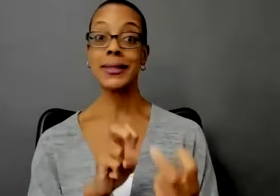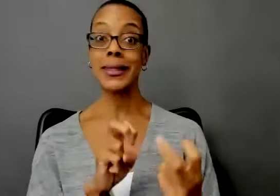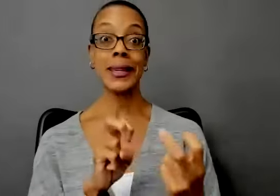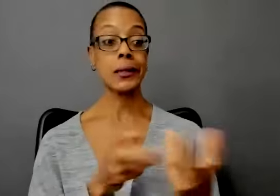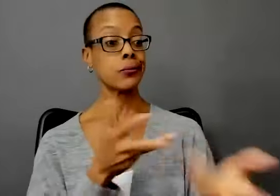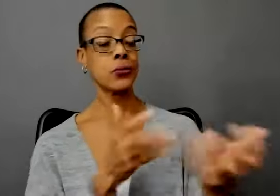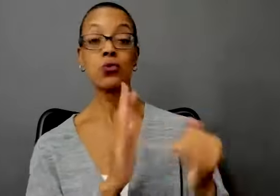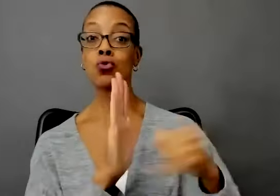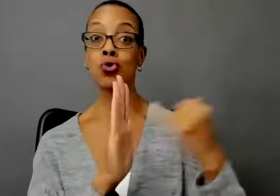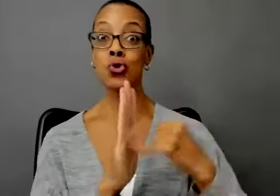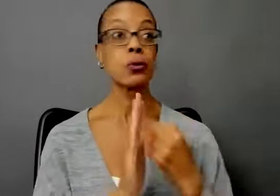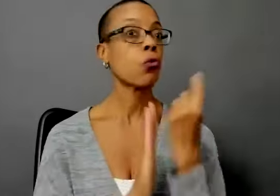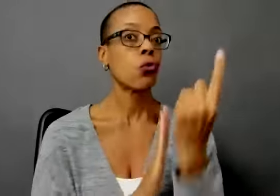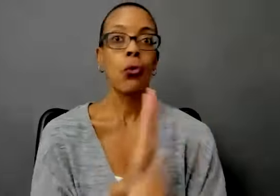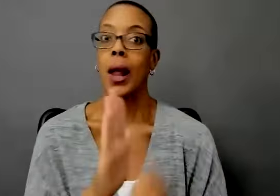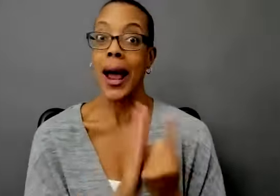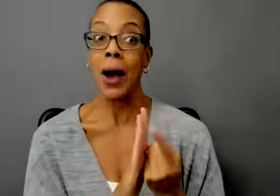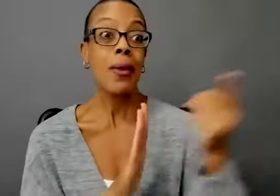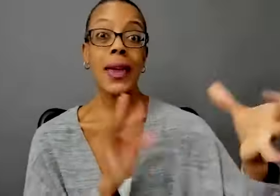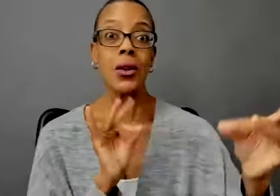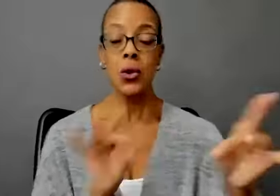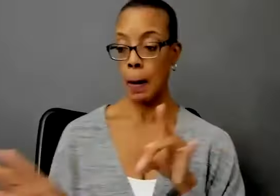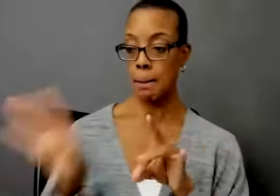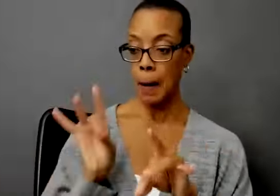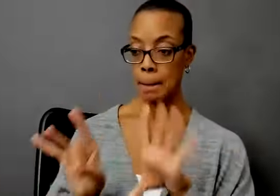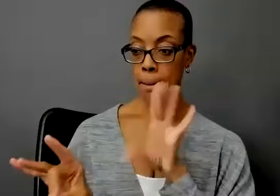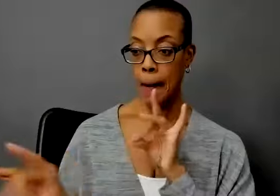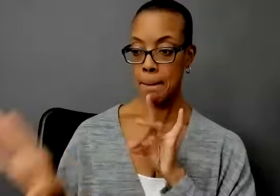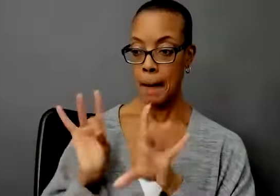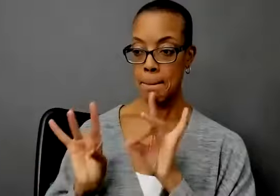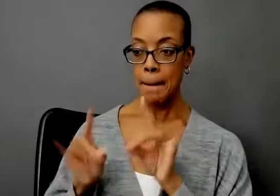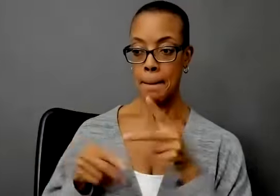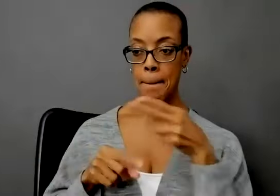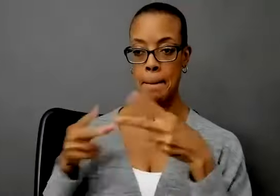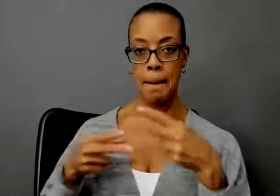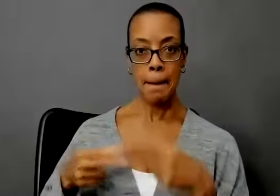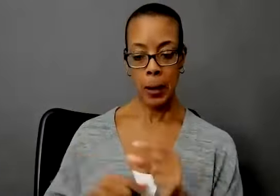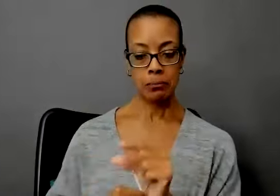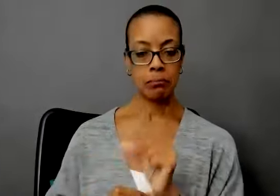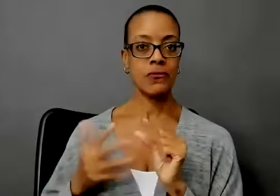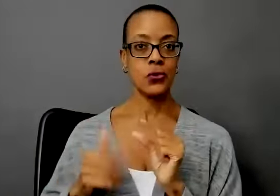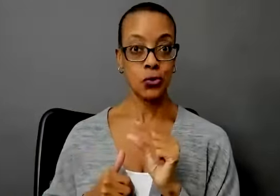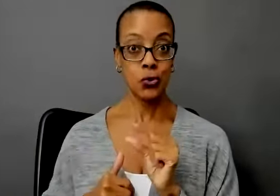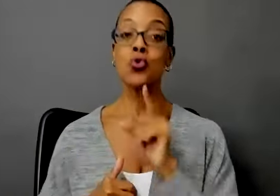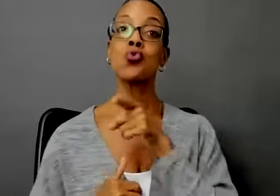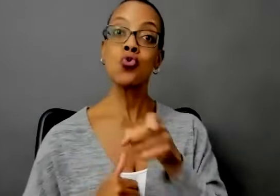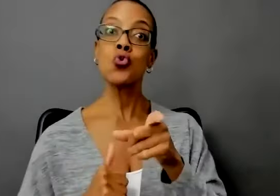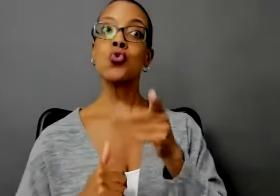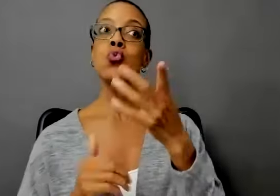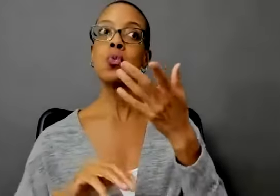going to pull out a few snippets. So if you're really intentional with how, like, what you communicate and the words around it, the